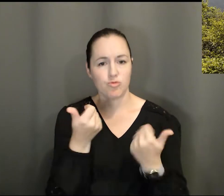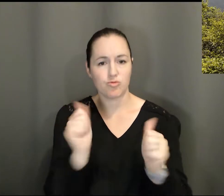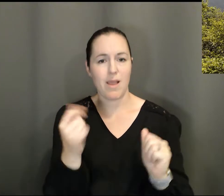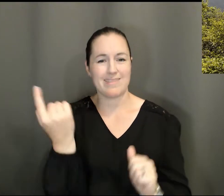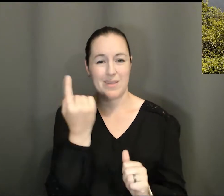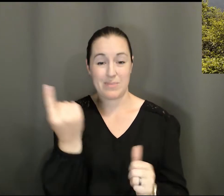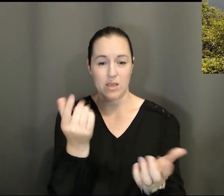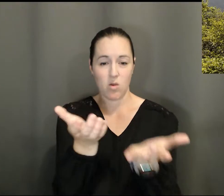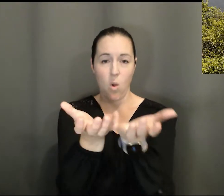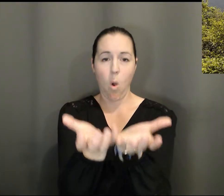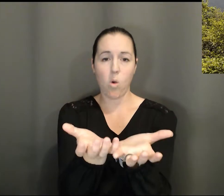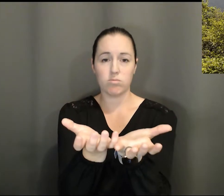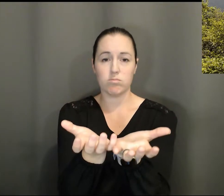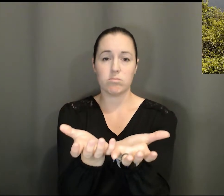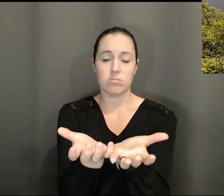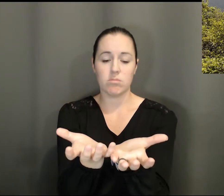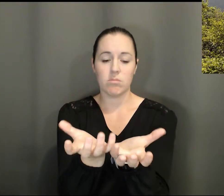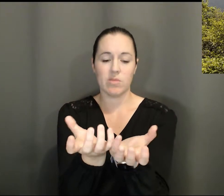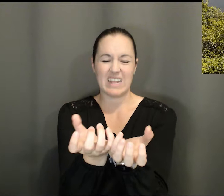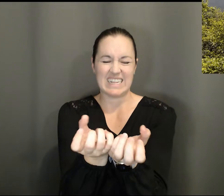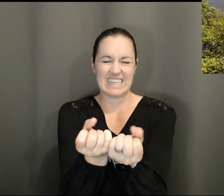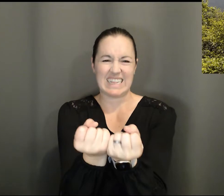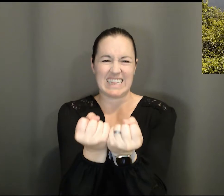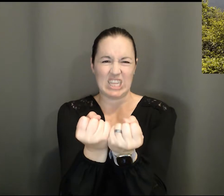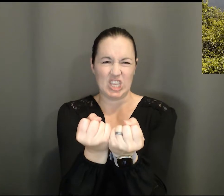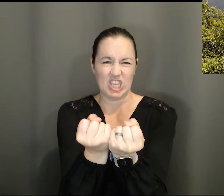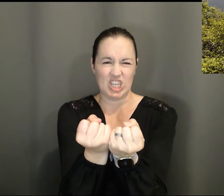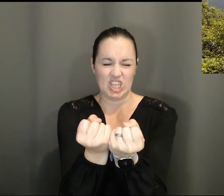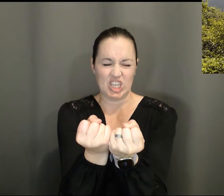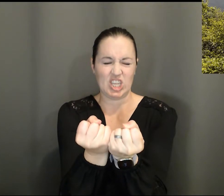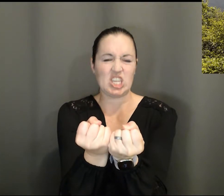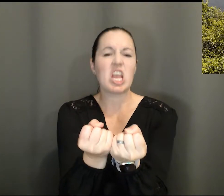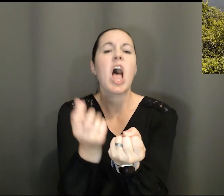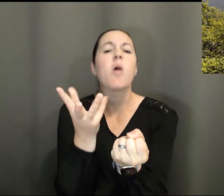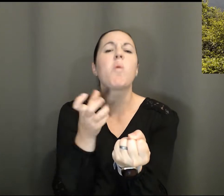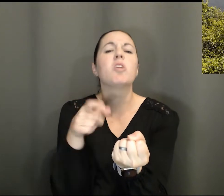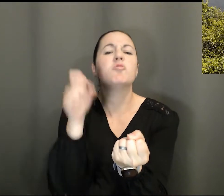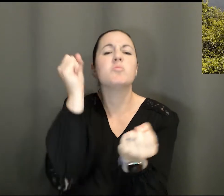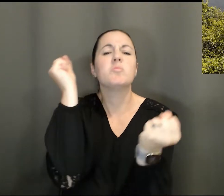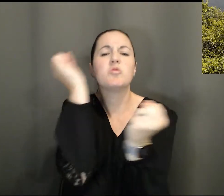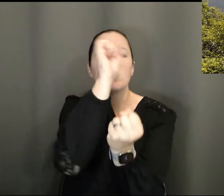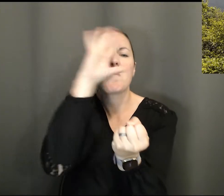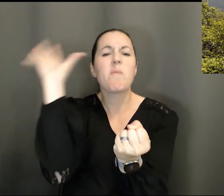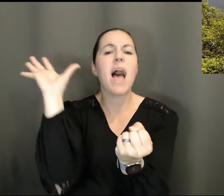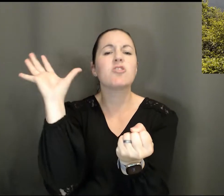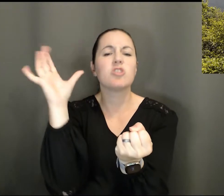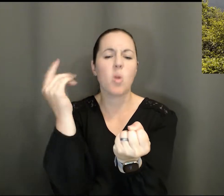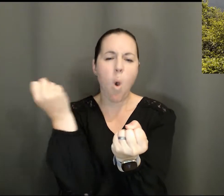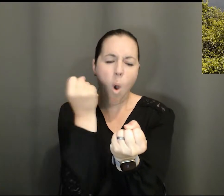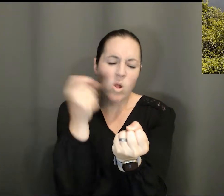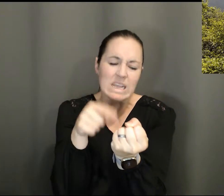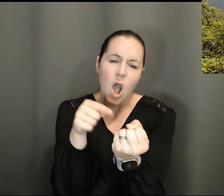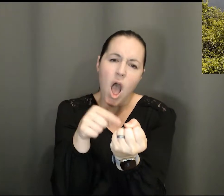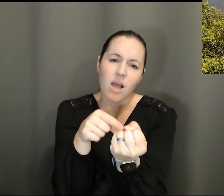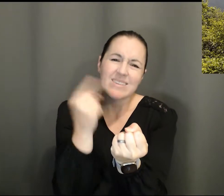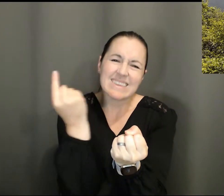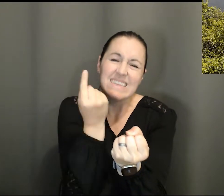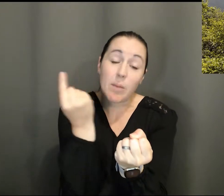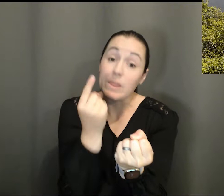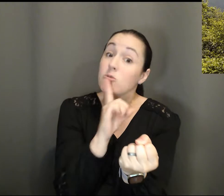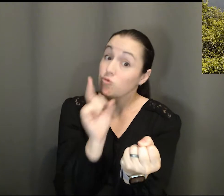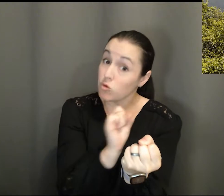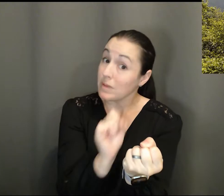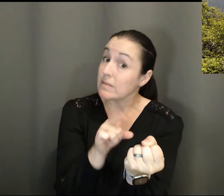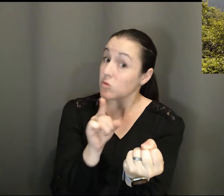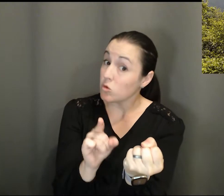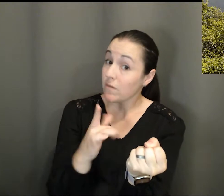to. Something you've been trying to figure out. Something you've been trying to solve. Something you've been trying to control. A situation or a person. Something